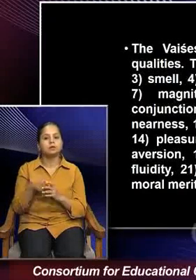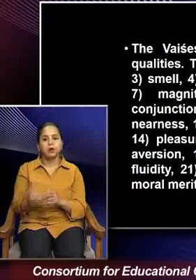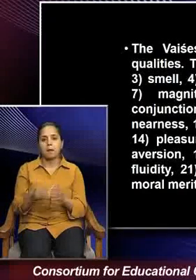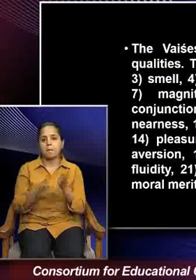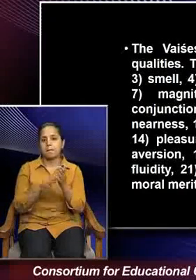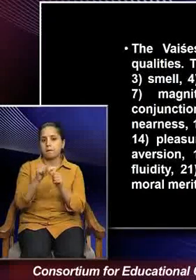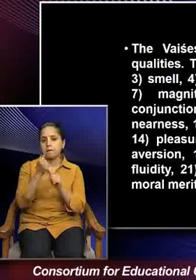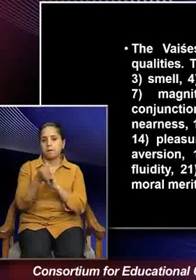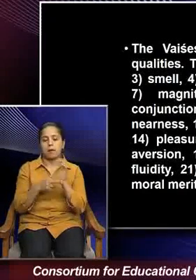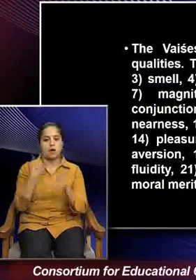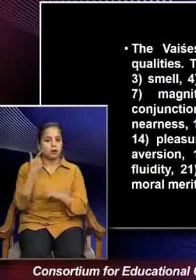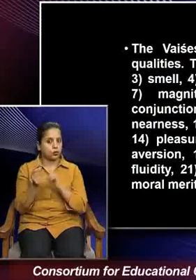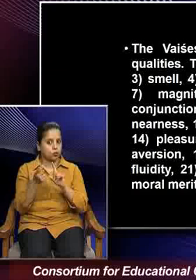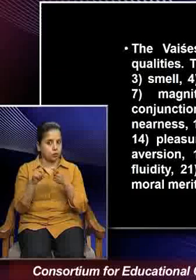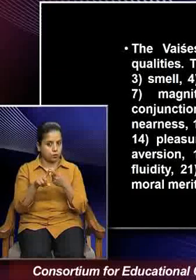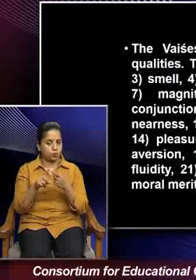magnitude,